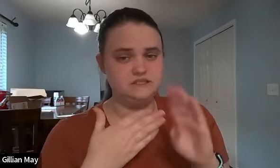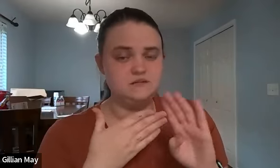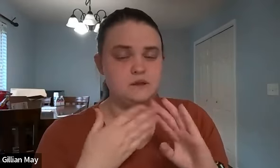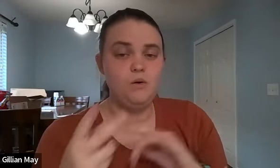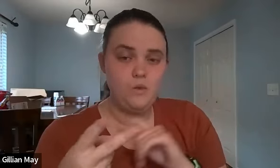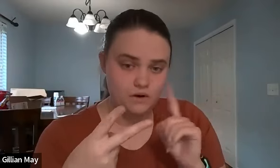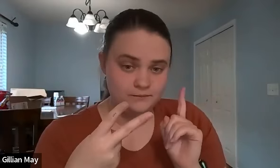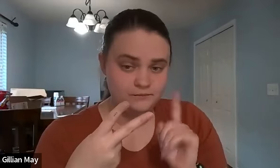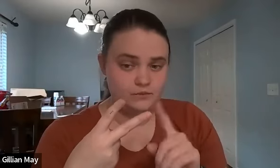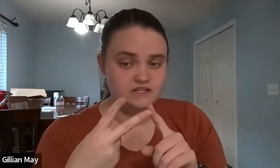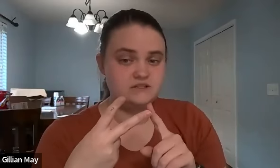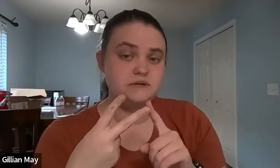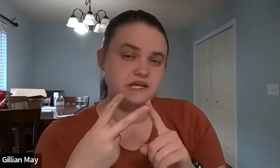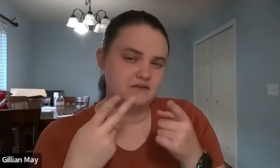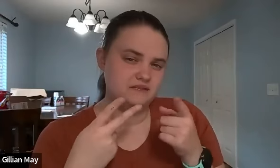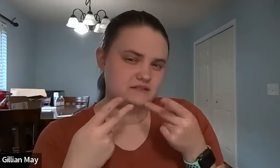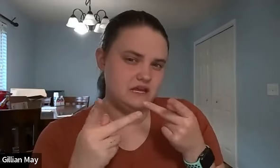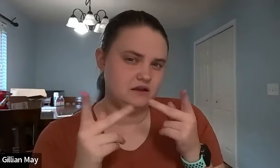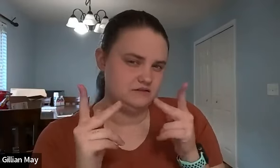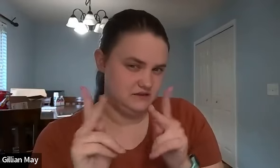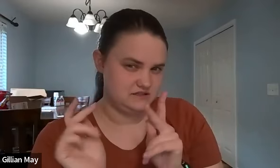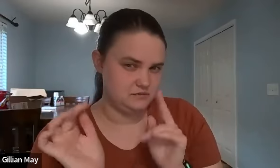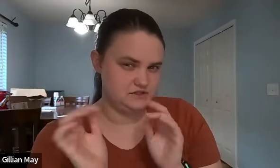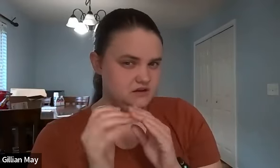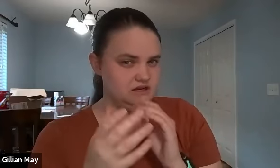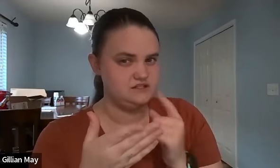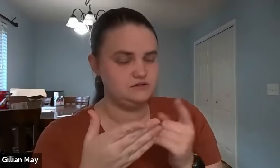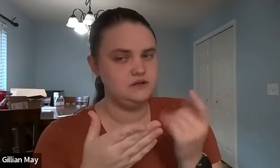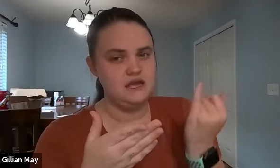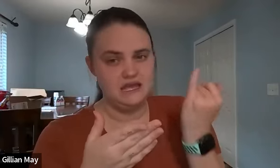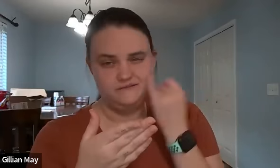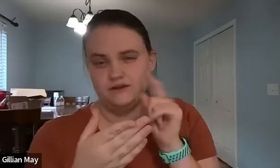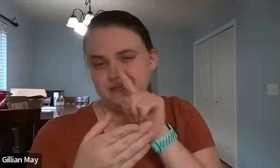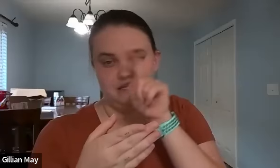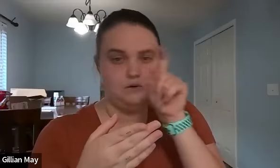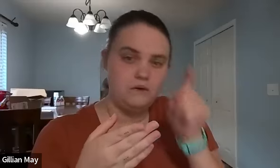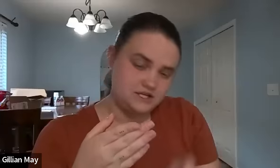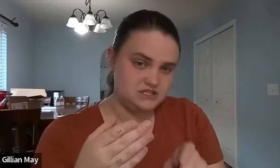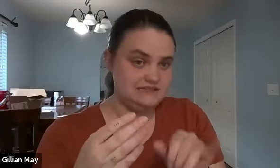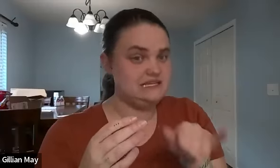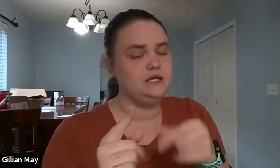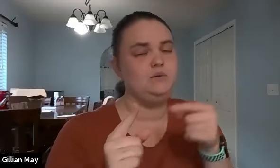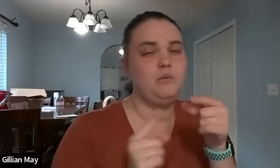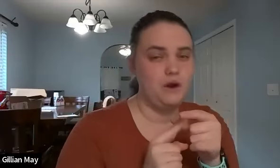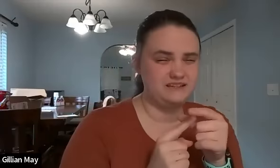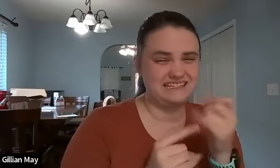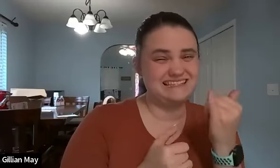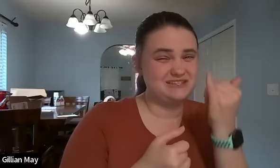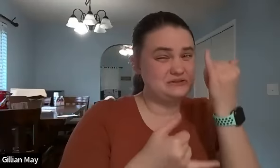Excuse me. Or what we can do is we can have this take this opportunity to, if you have any questions, any words, since this is our